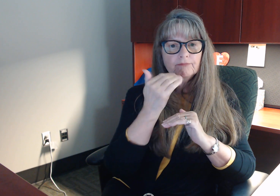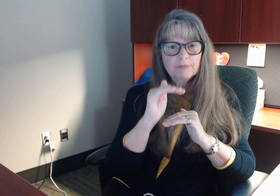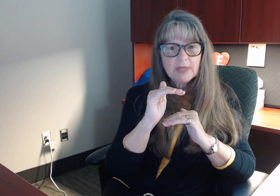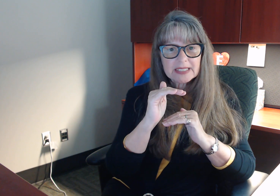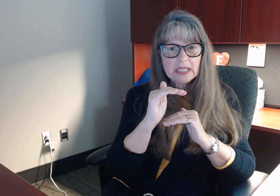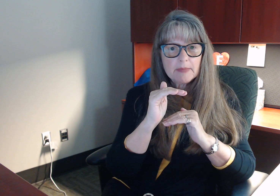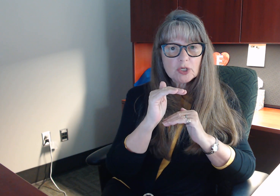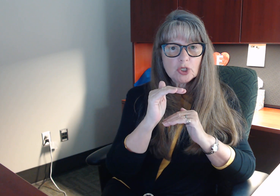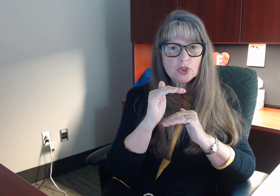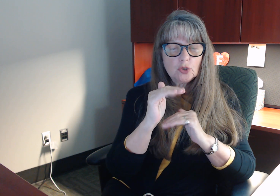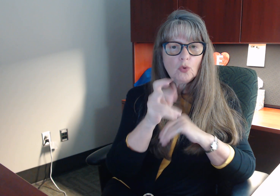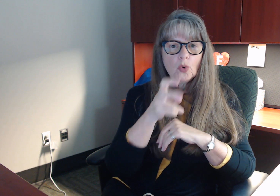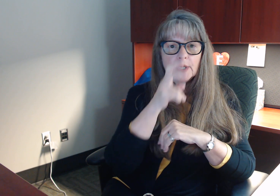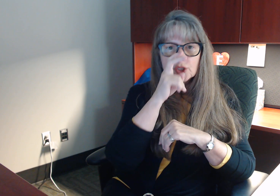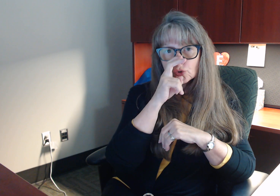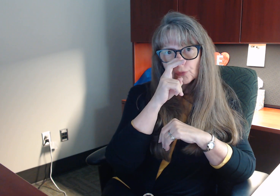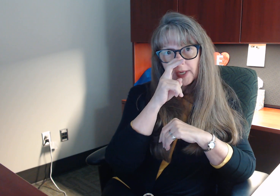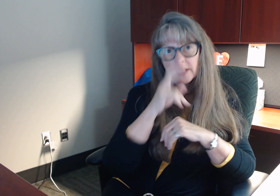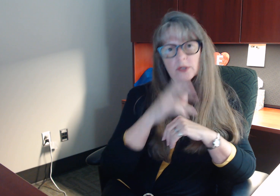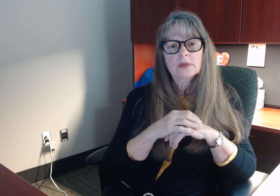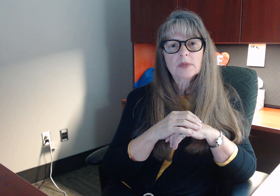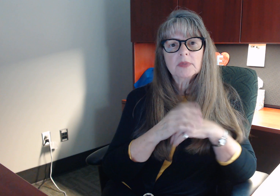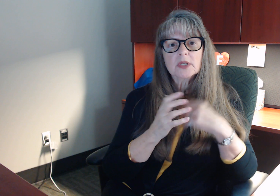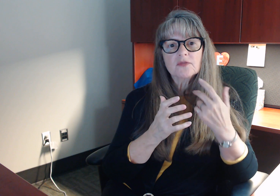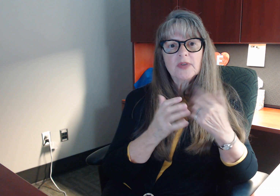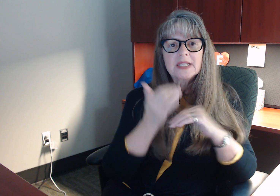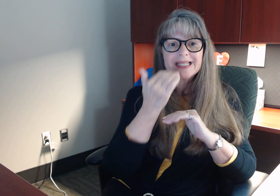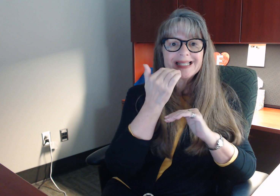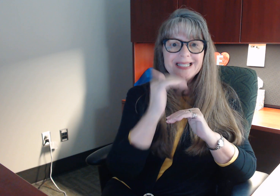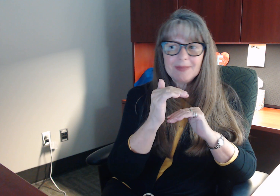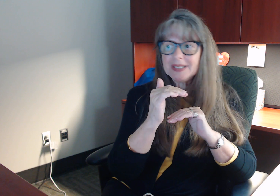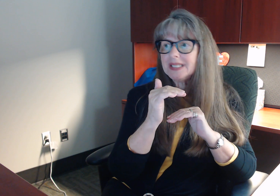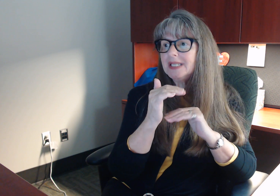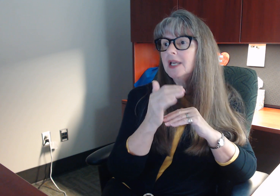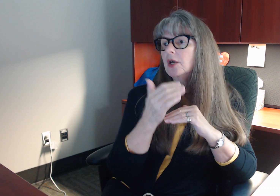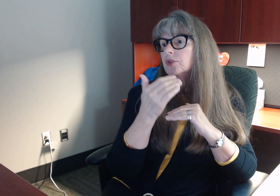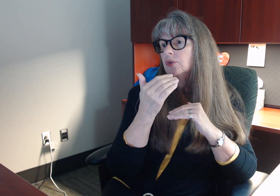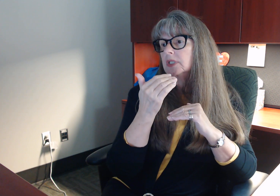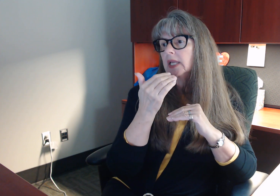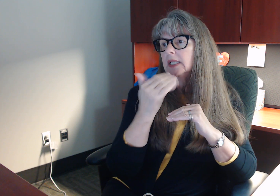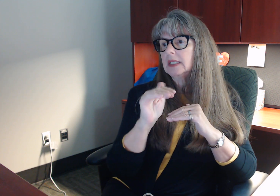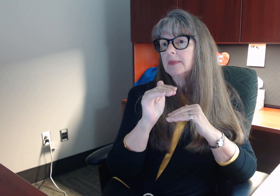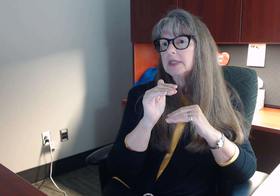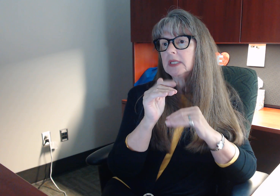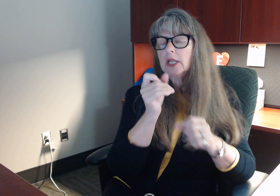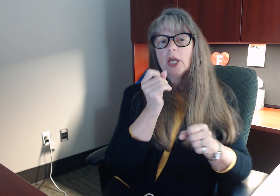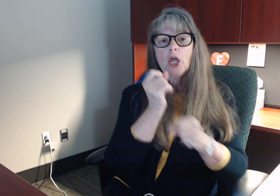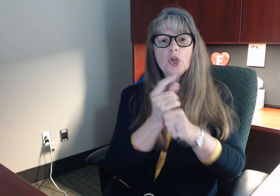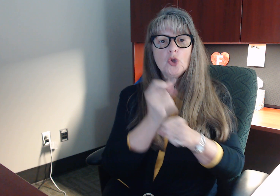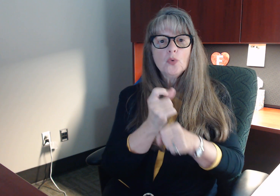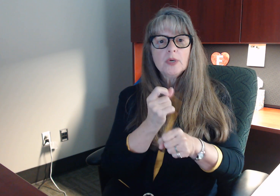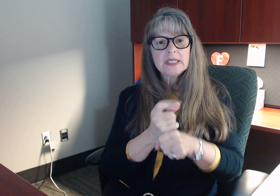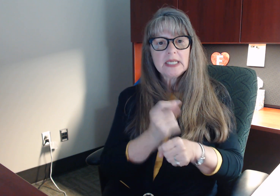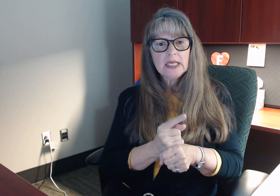it's limited to, or it's strict. Something that's fixed is limited. So you could say a limited annuity, which